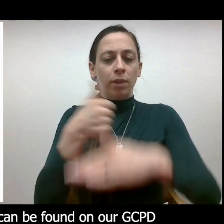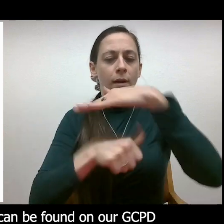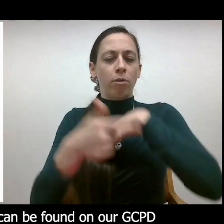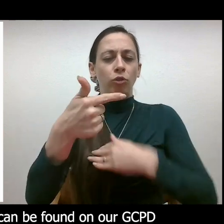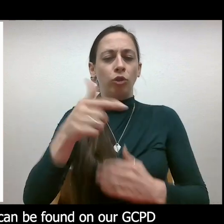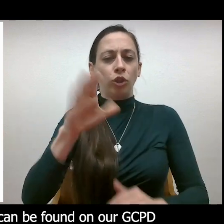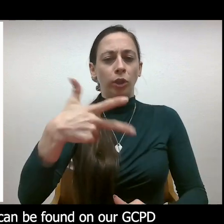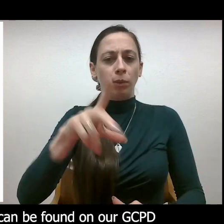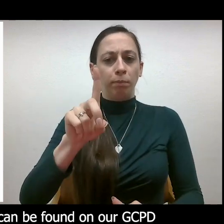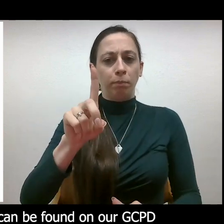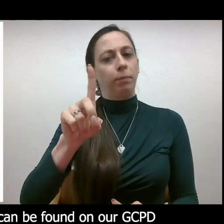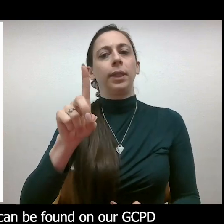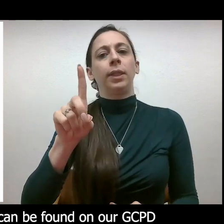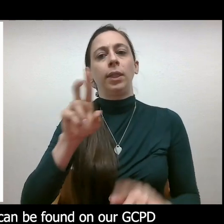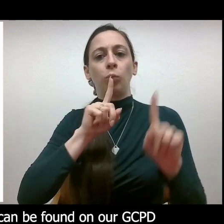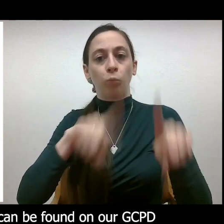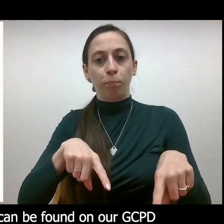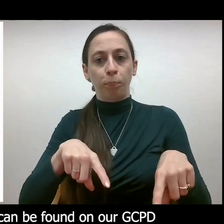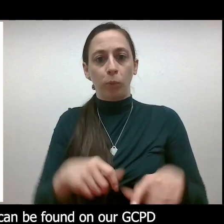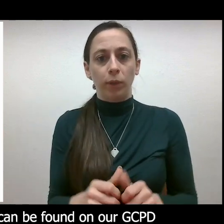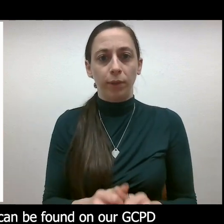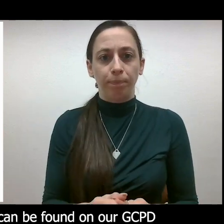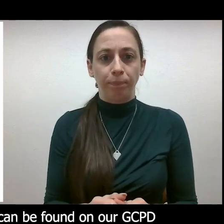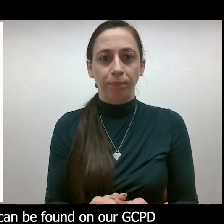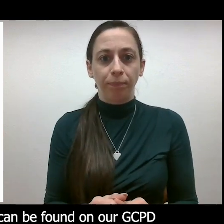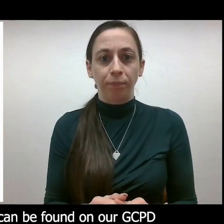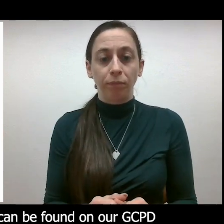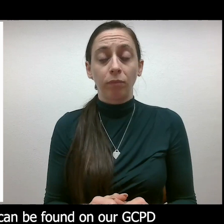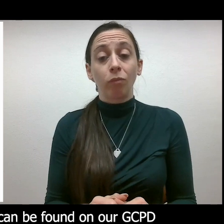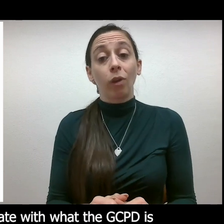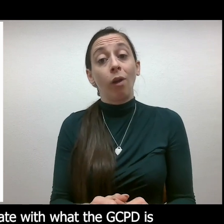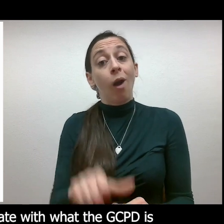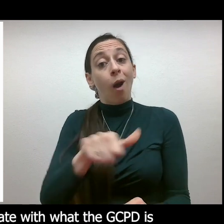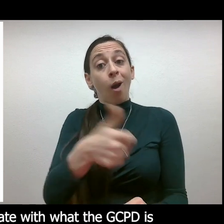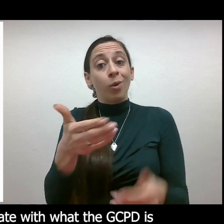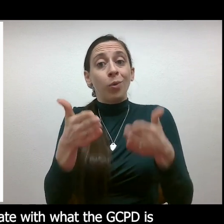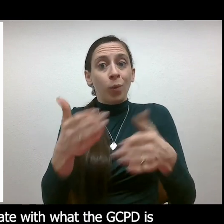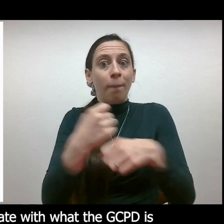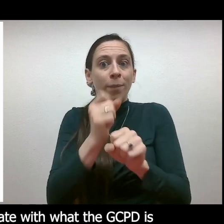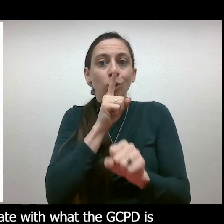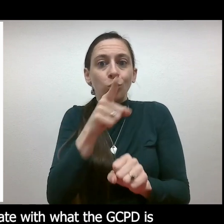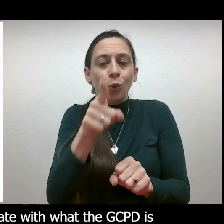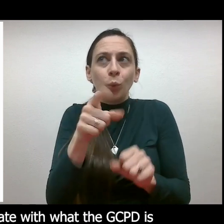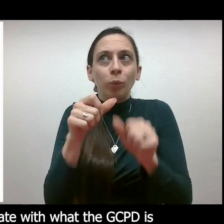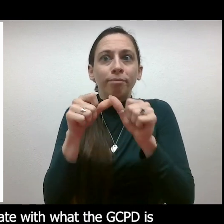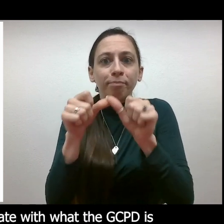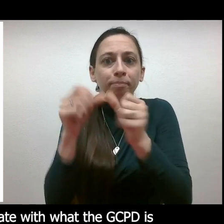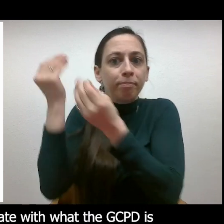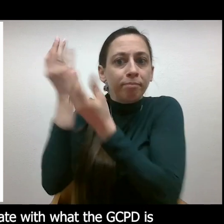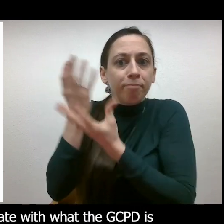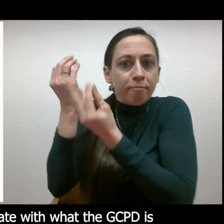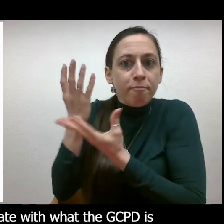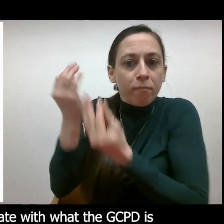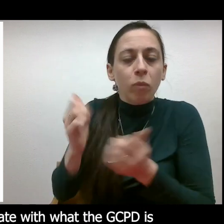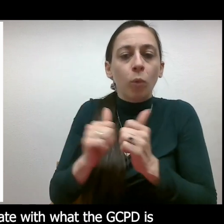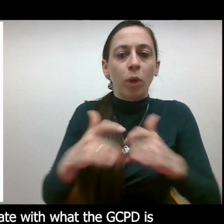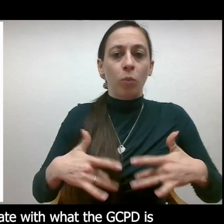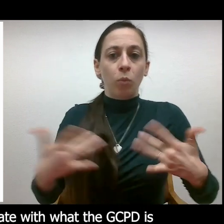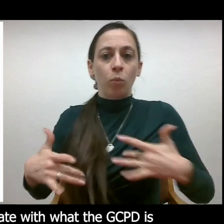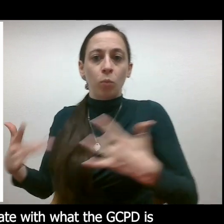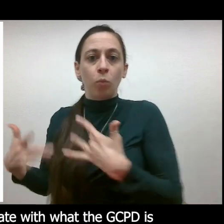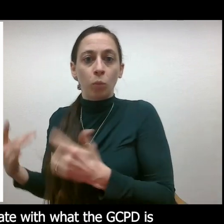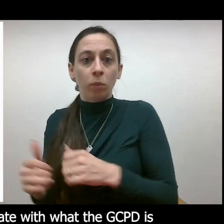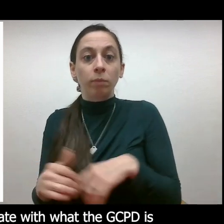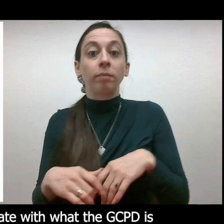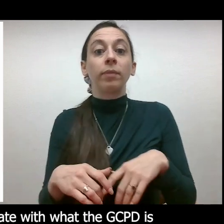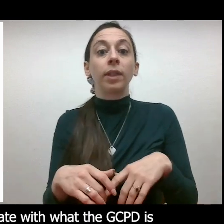found on our GCPD webpage under GCPD reports. To make sure that you're staying up to date with what